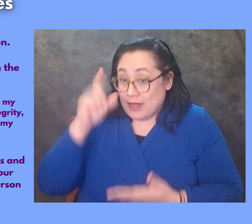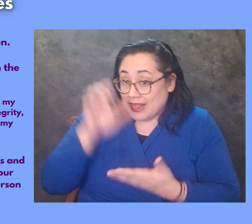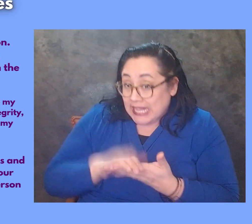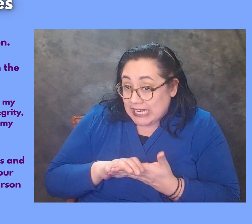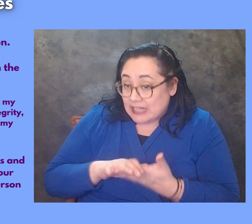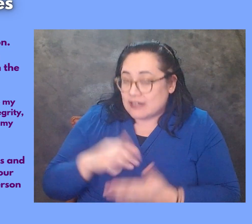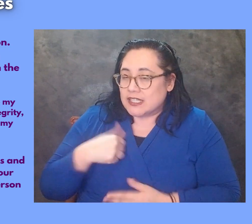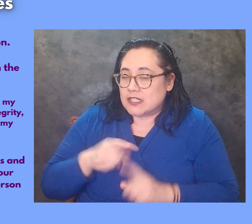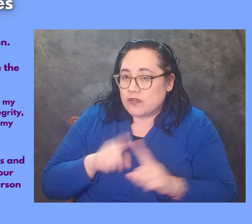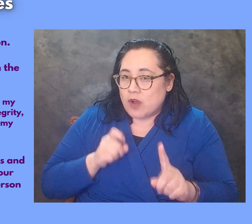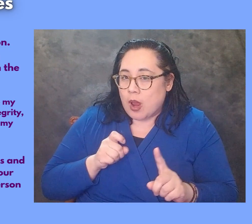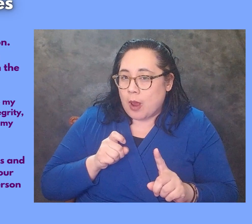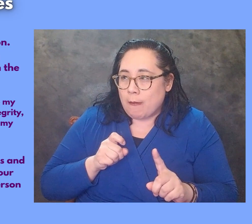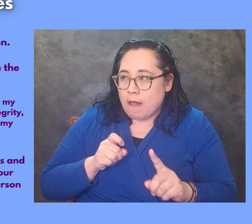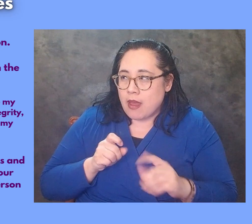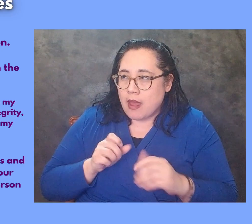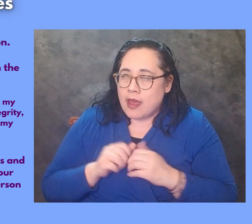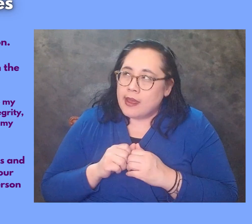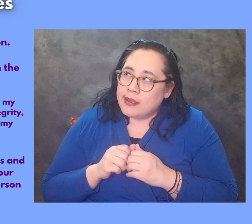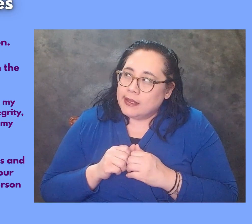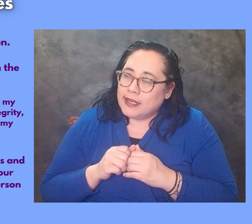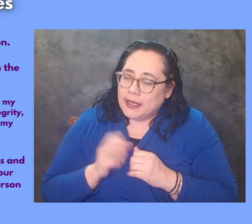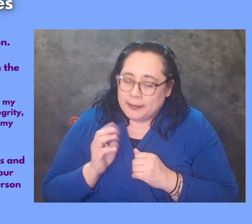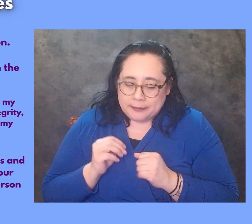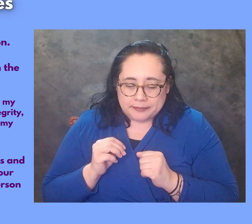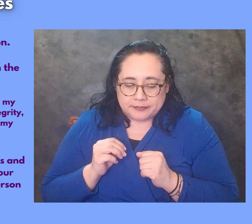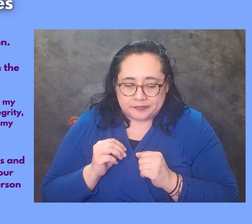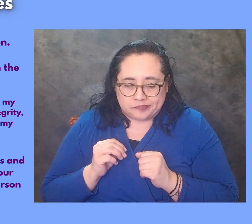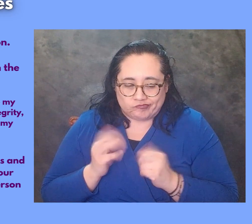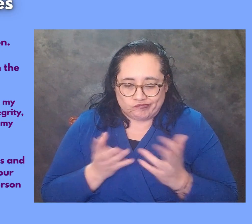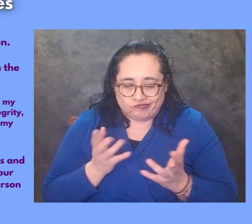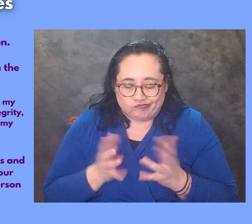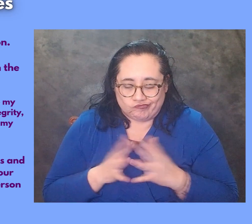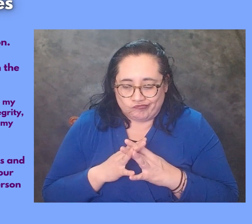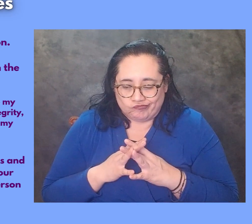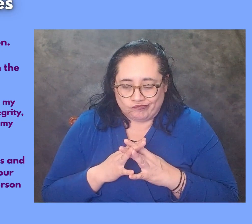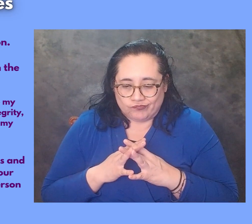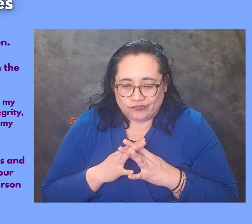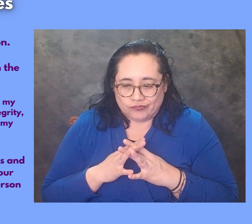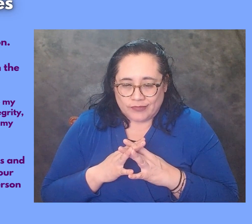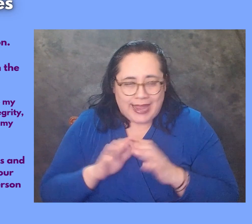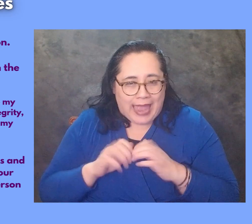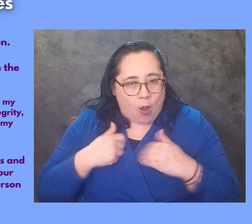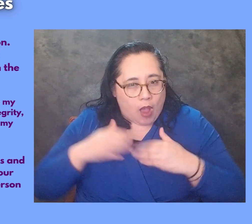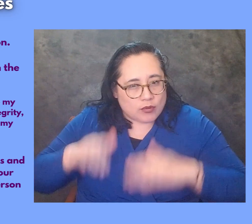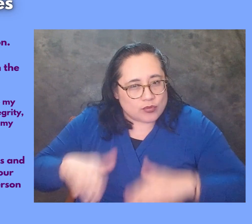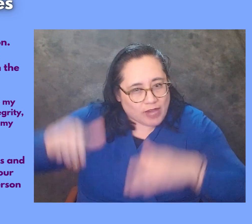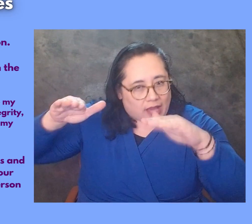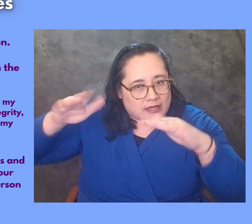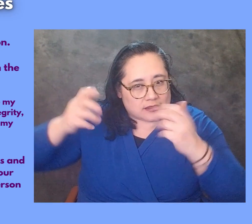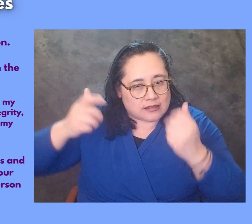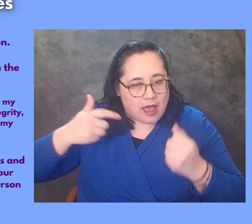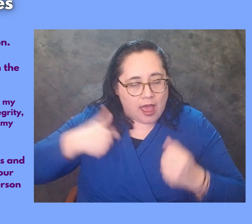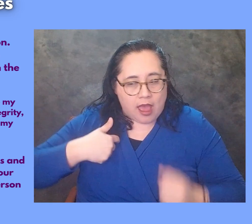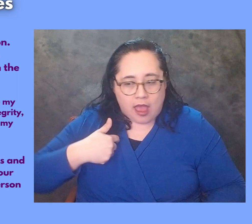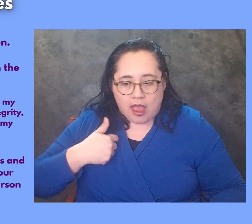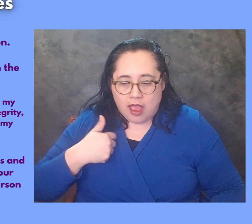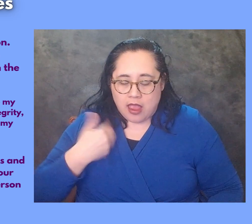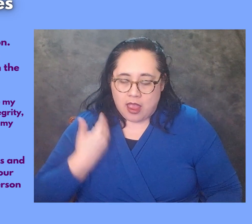I believe that for me, it's how I was